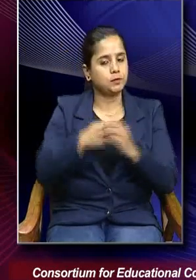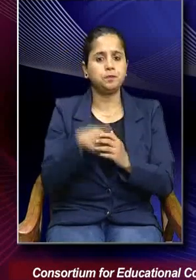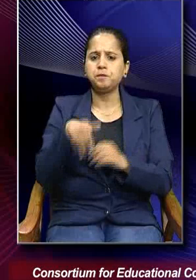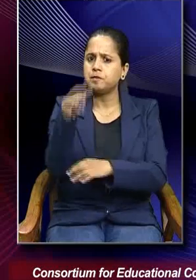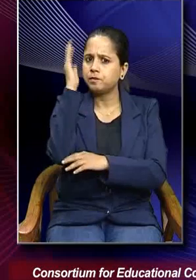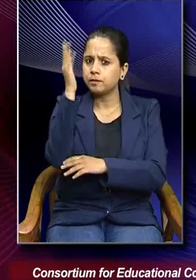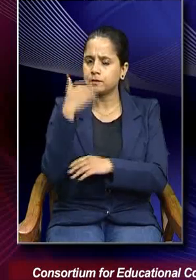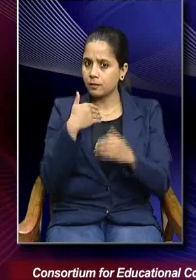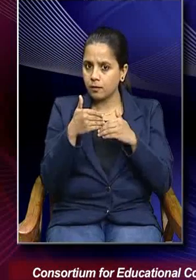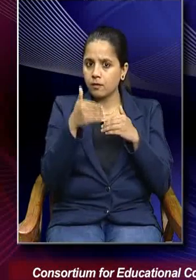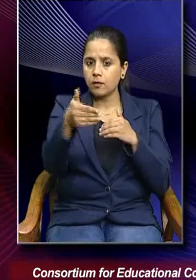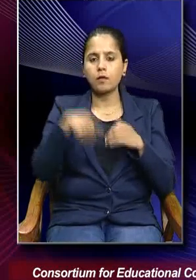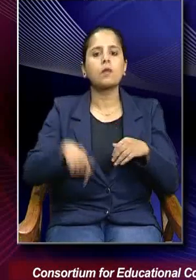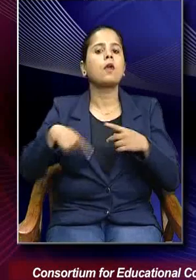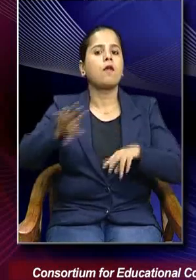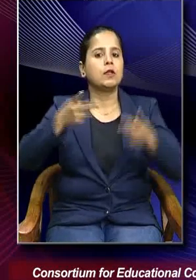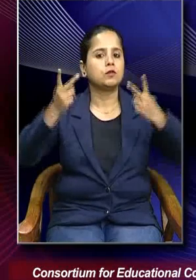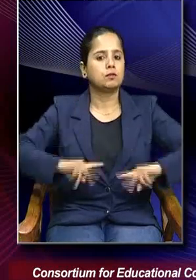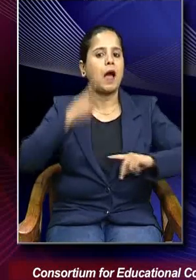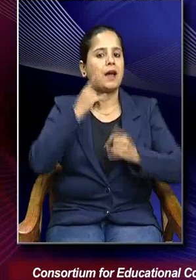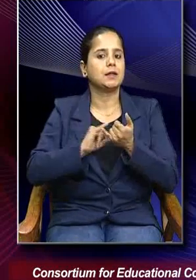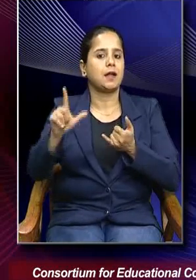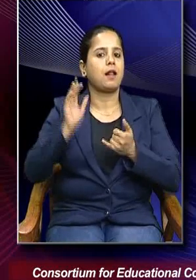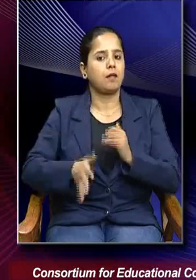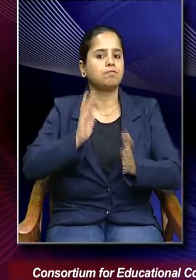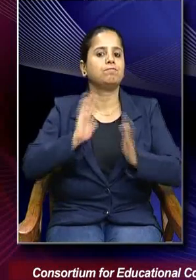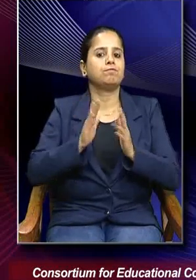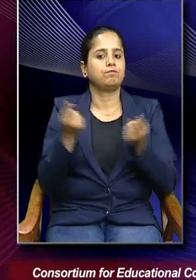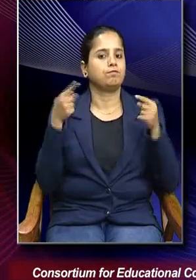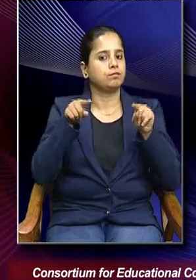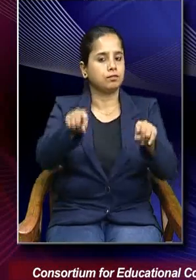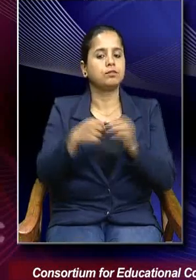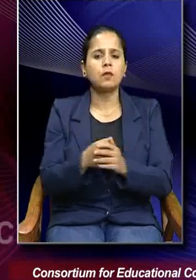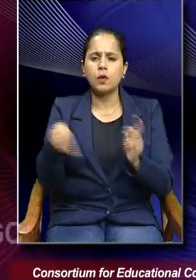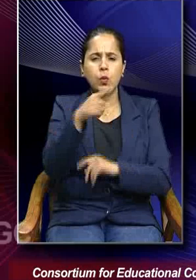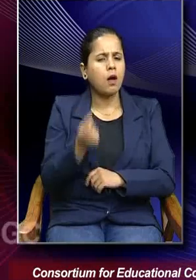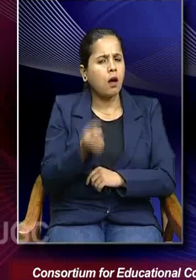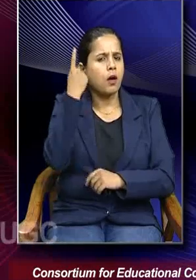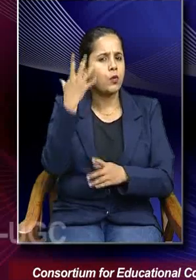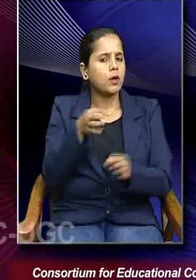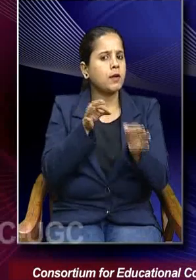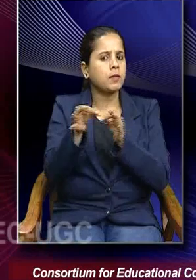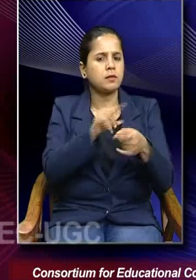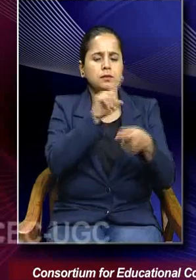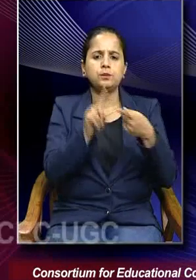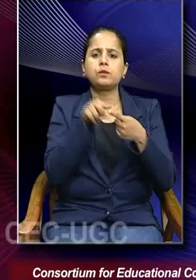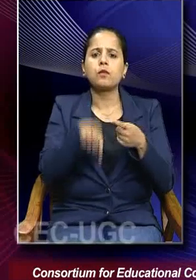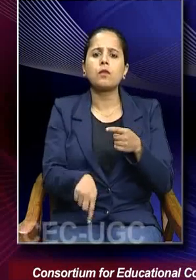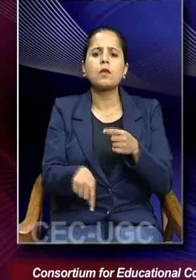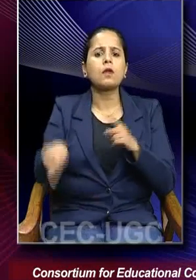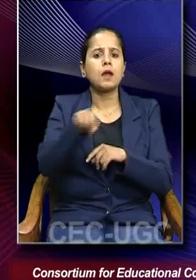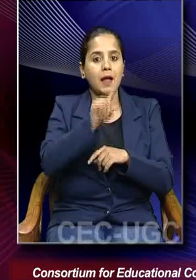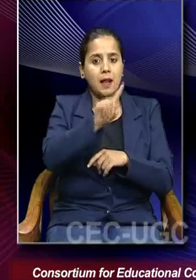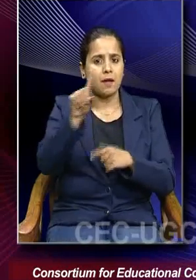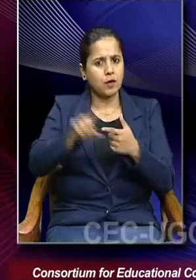going to be translated in sign language. So let us try to understand first what is the 11th of